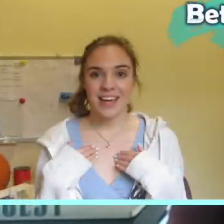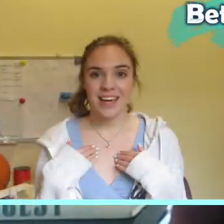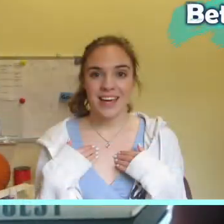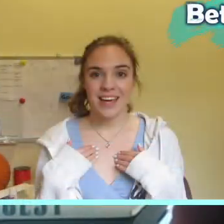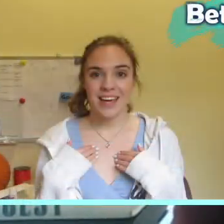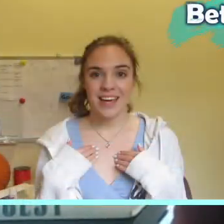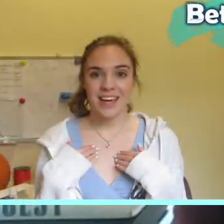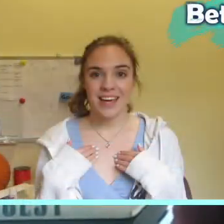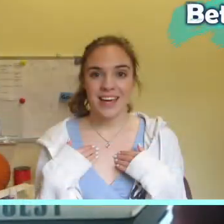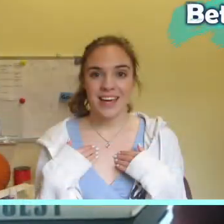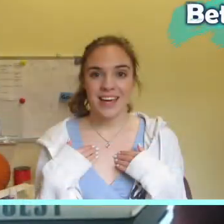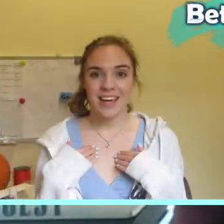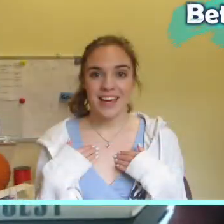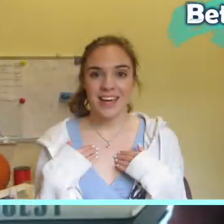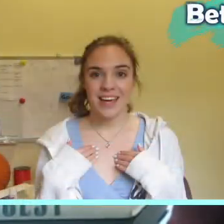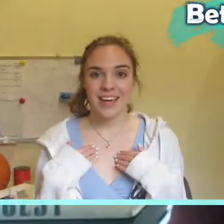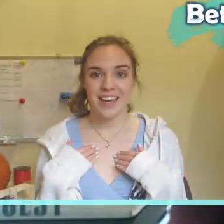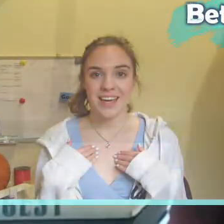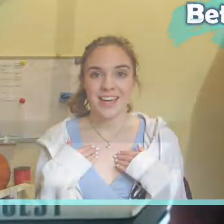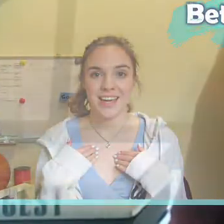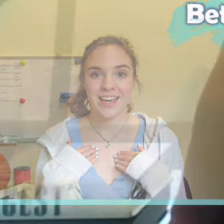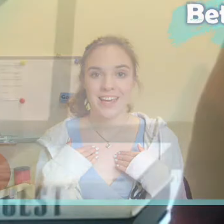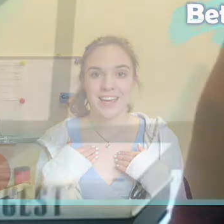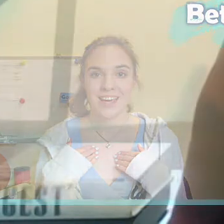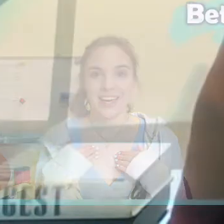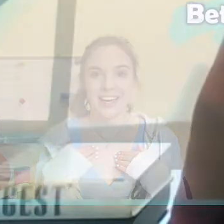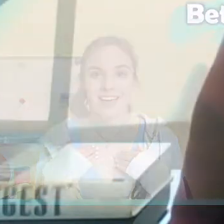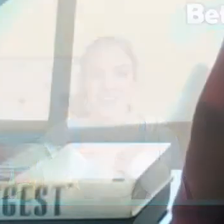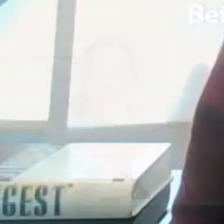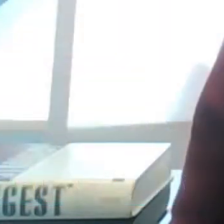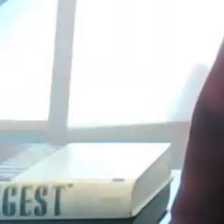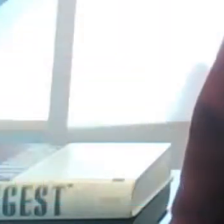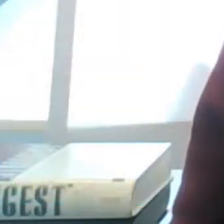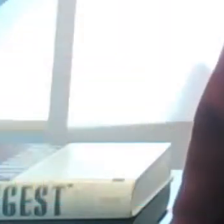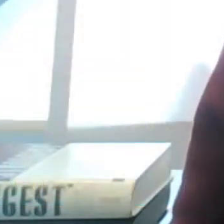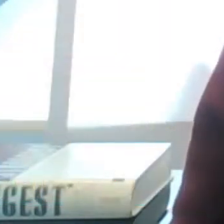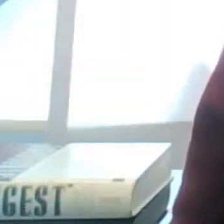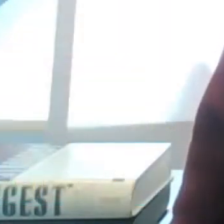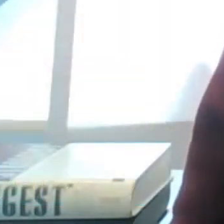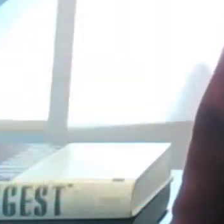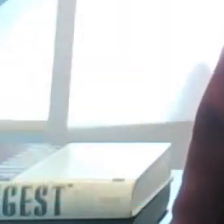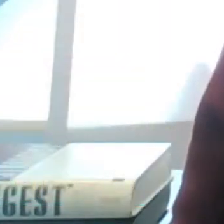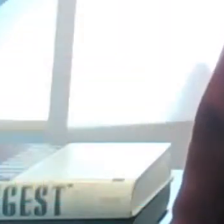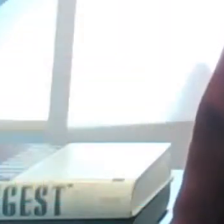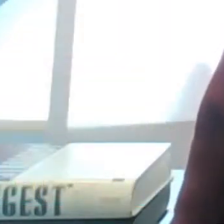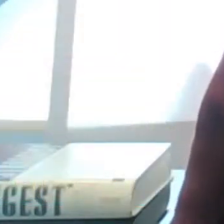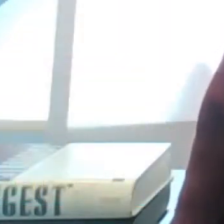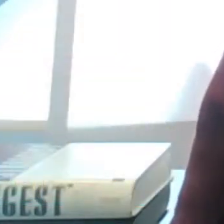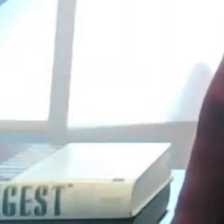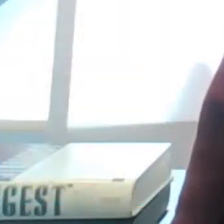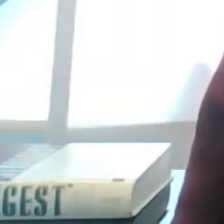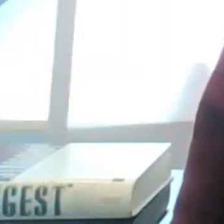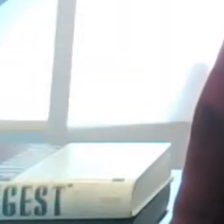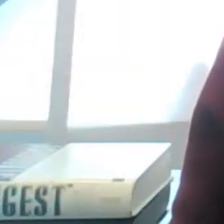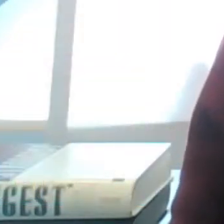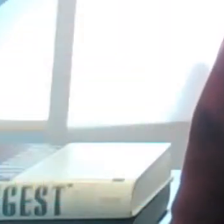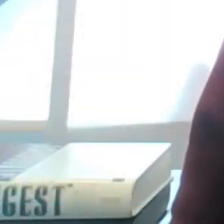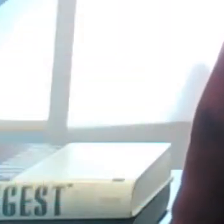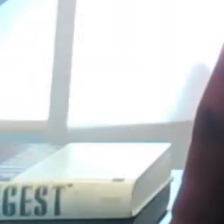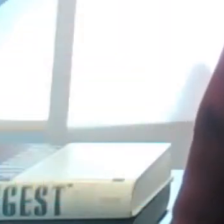us a Bible story, lead us in a prayer, and a song a little bit later. Now, I hope you're